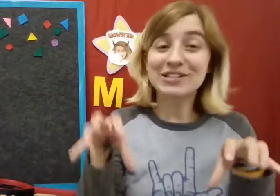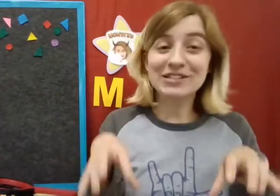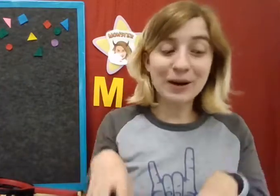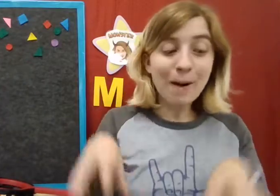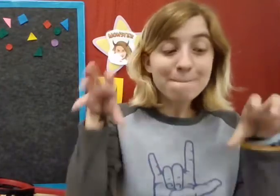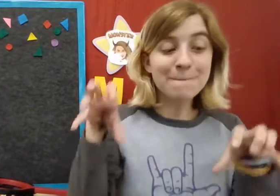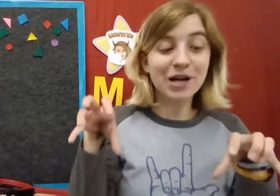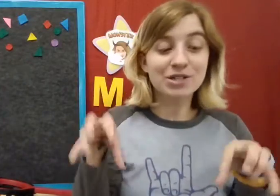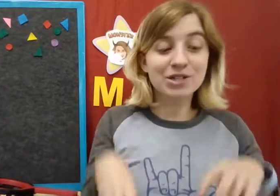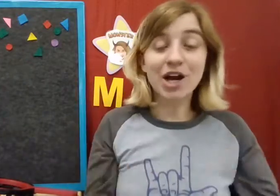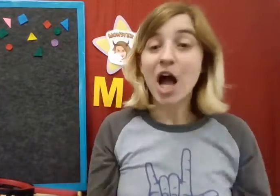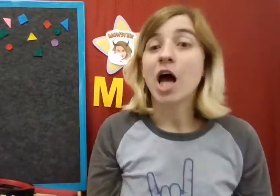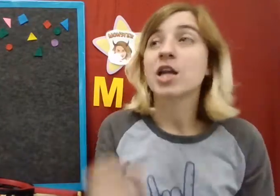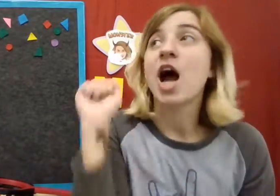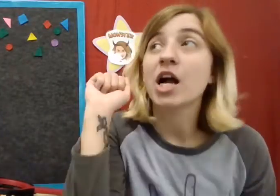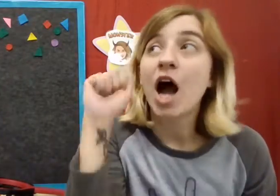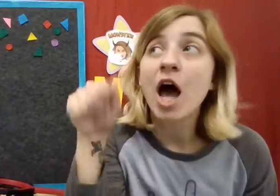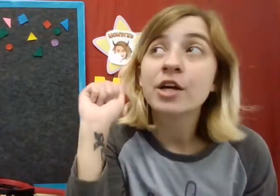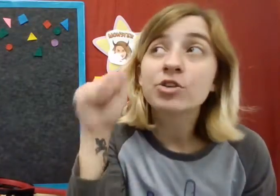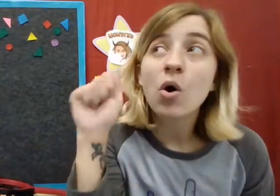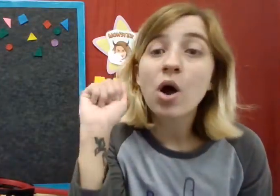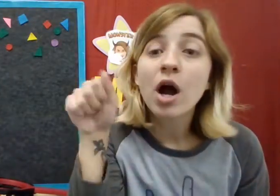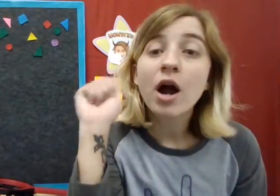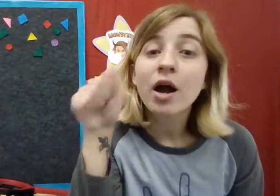Monster, monster, knock on a door.